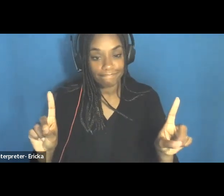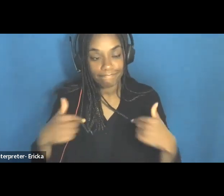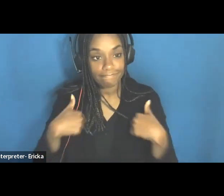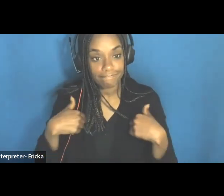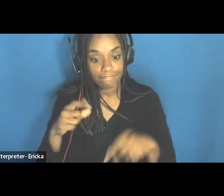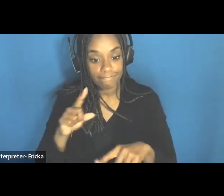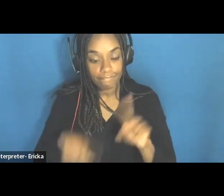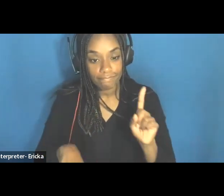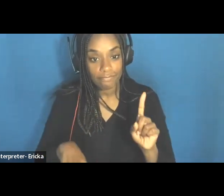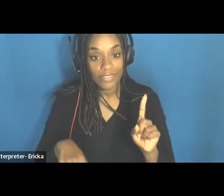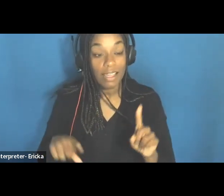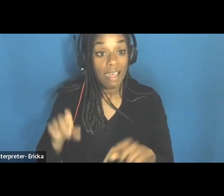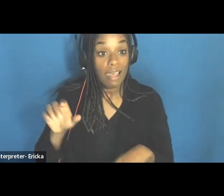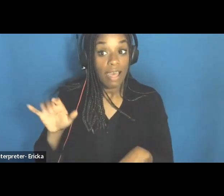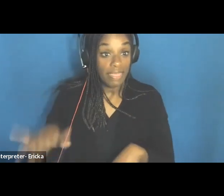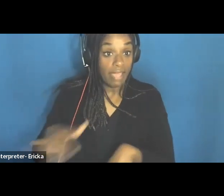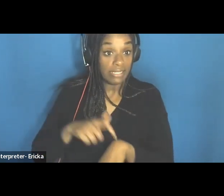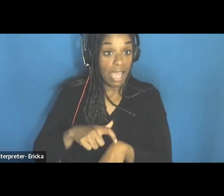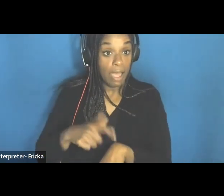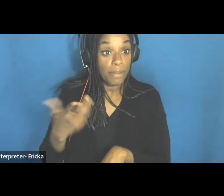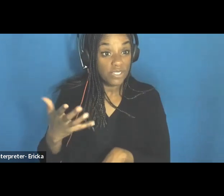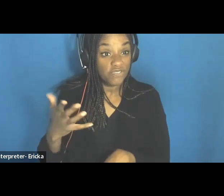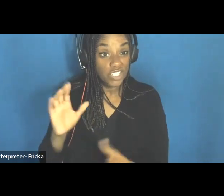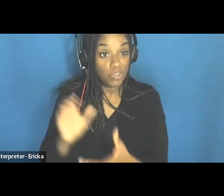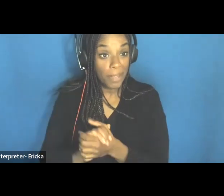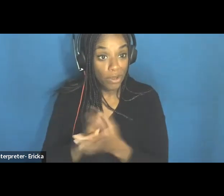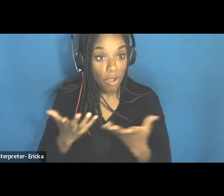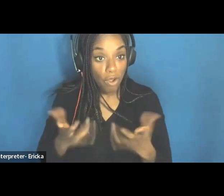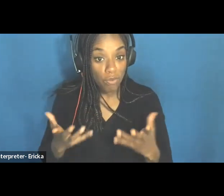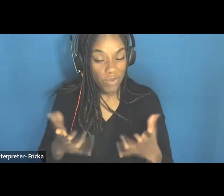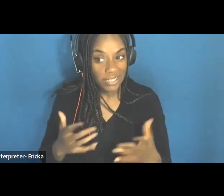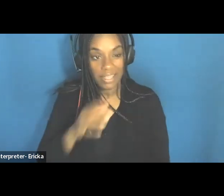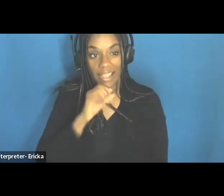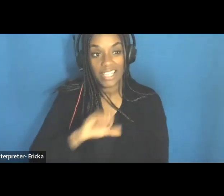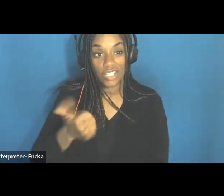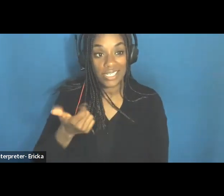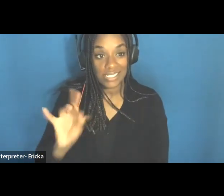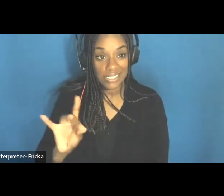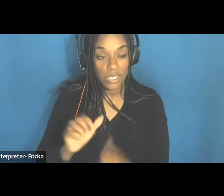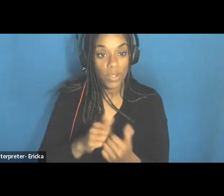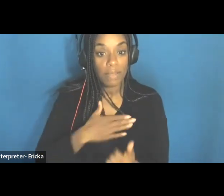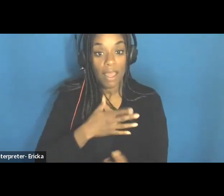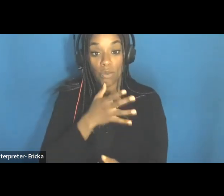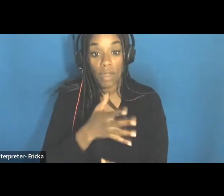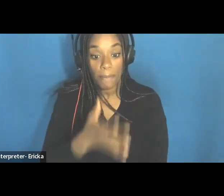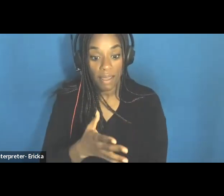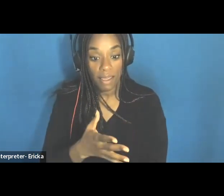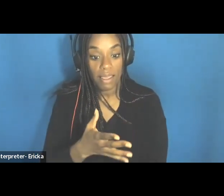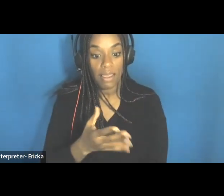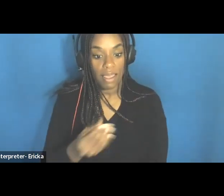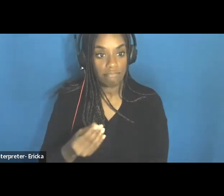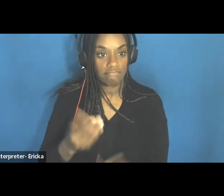Then I was married already. I was 18, and with my grandmother, and now we're friends. Then my